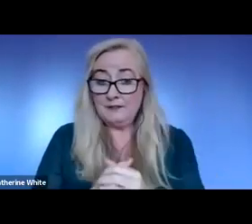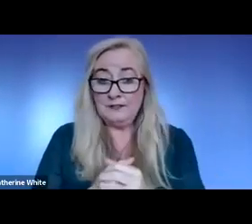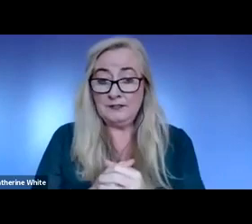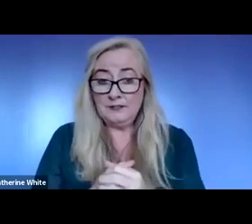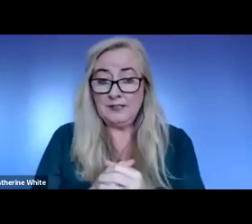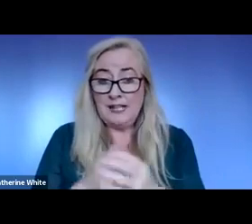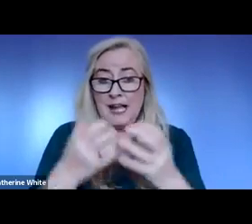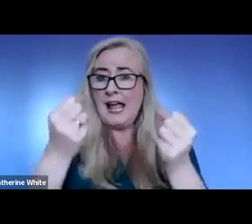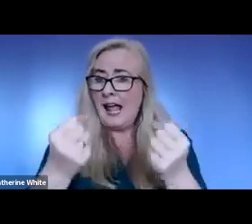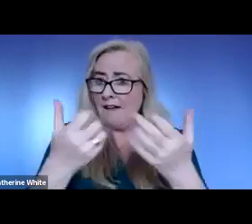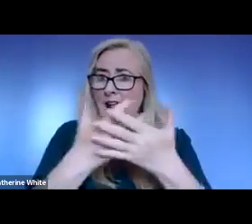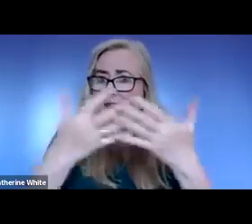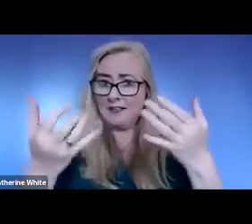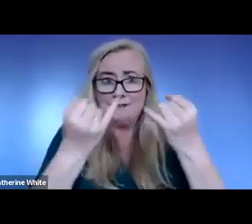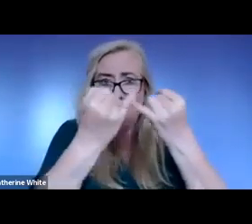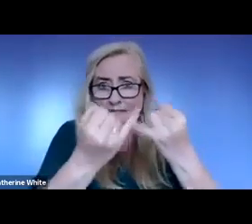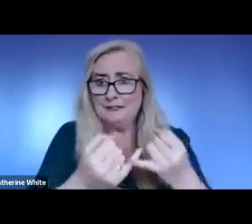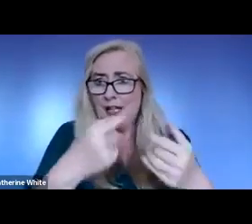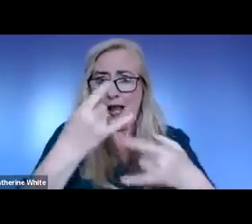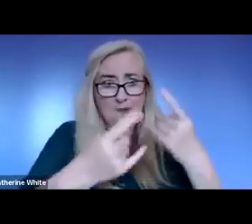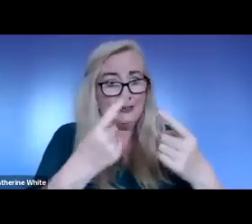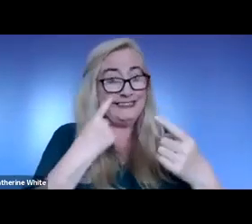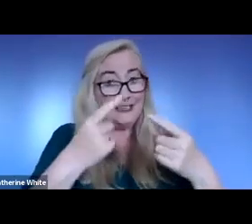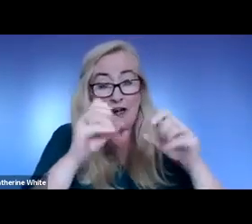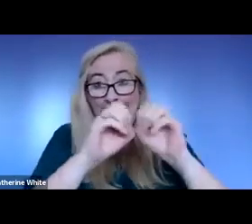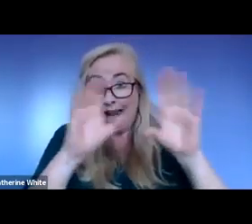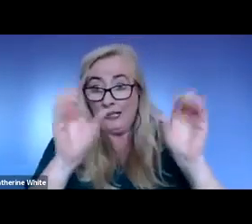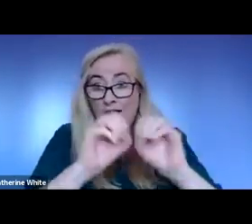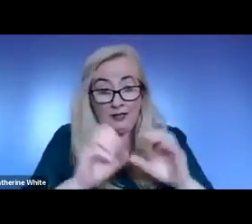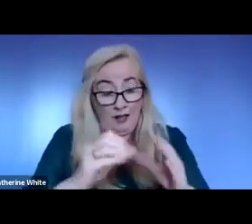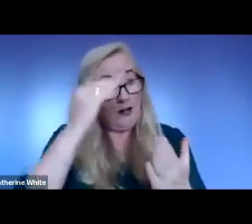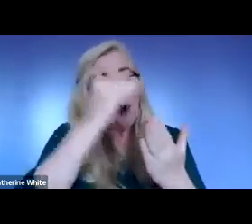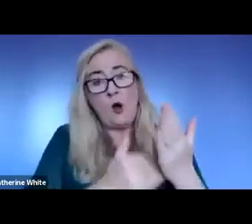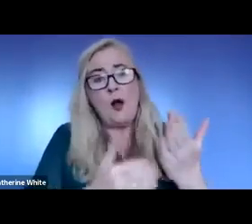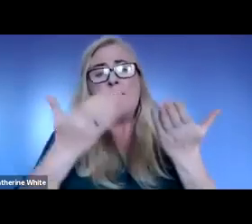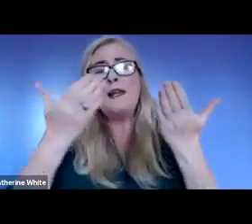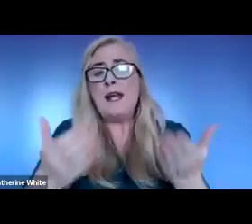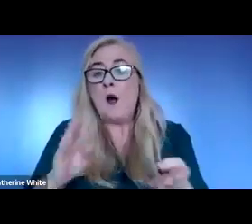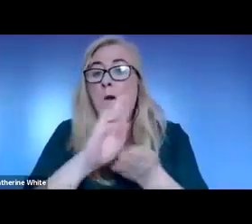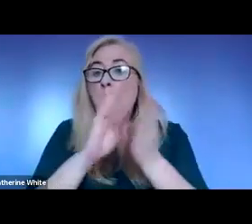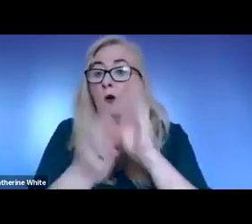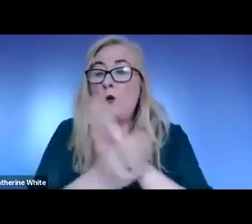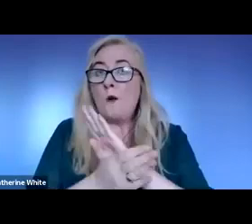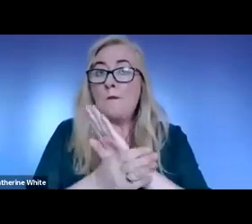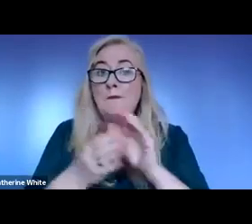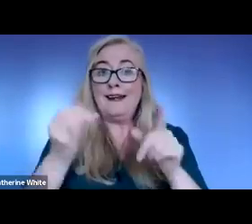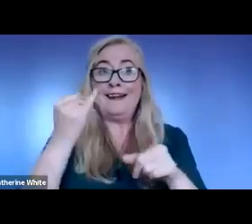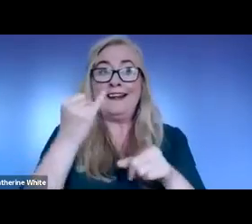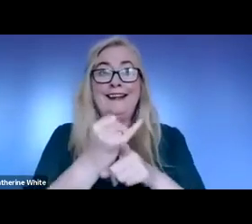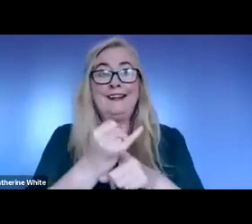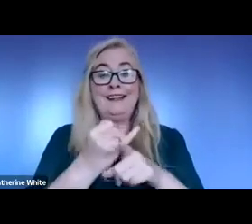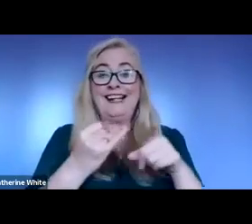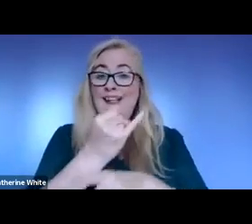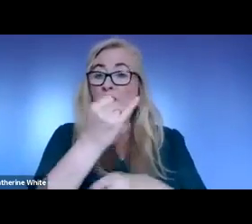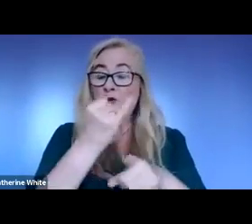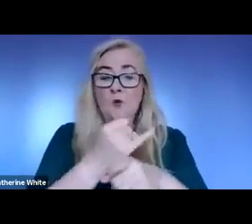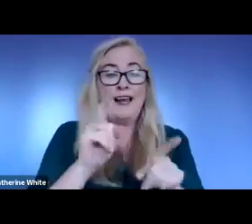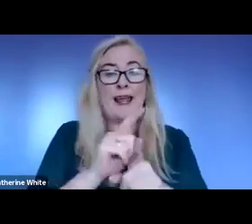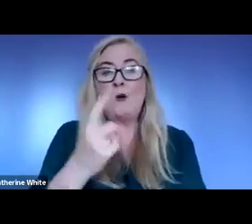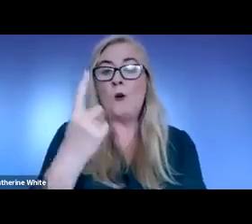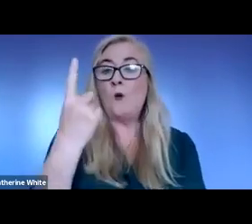lots of details in relation to this. So now I think we have become consumed in the school system with 1 meters or 2